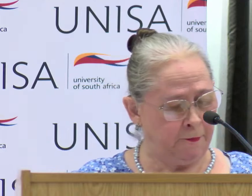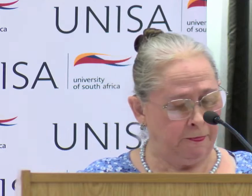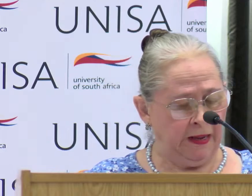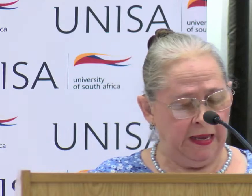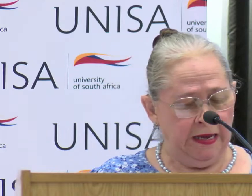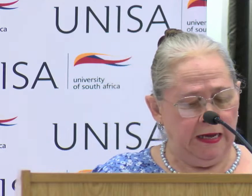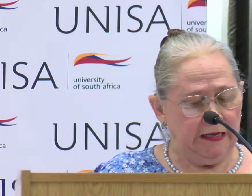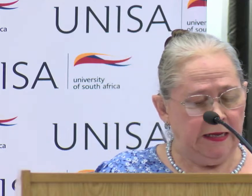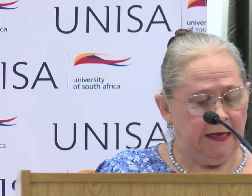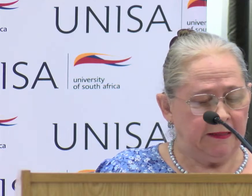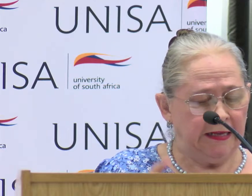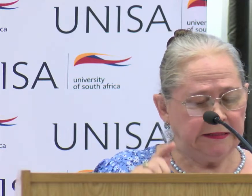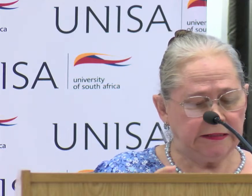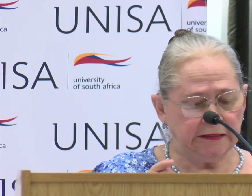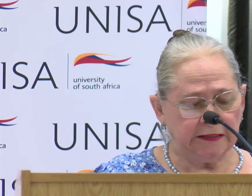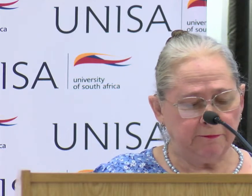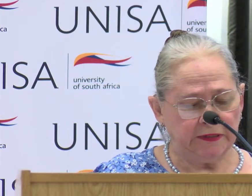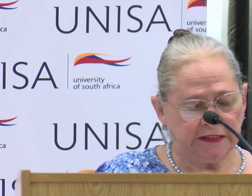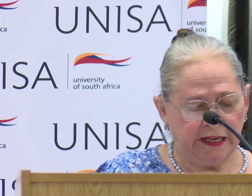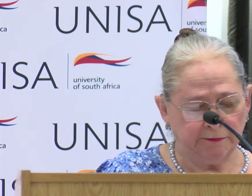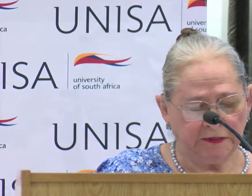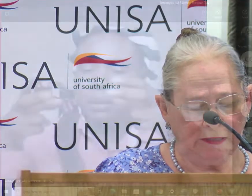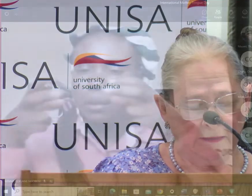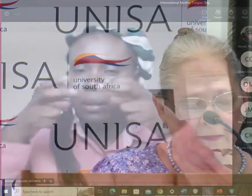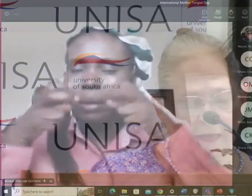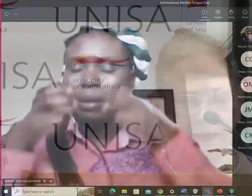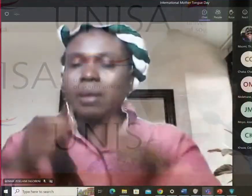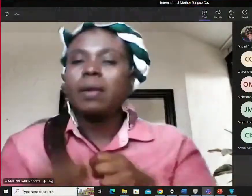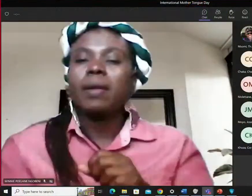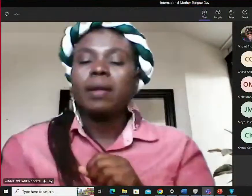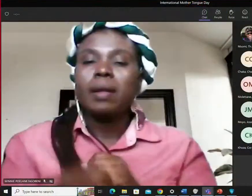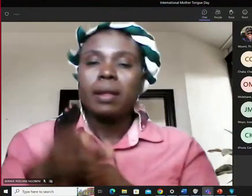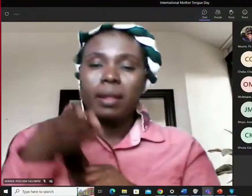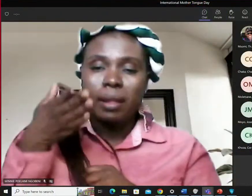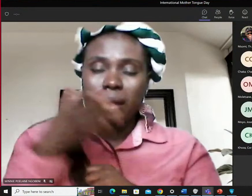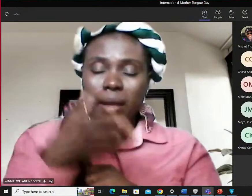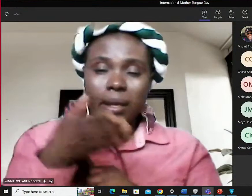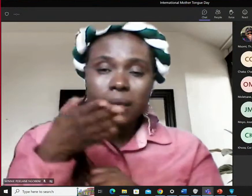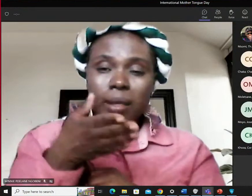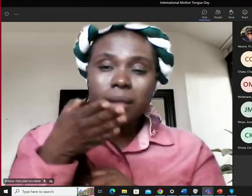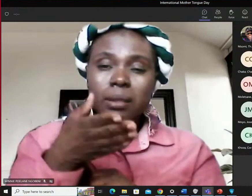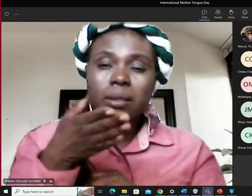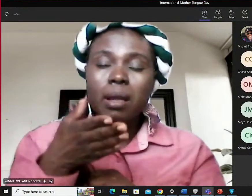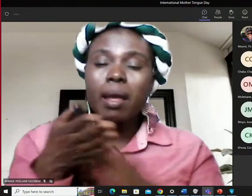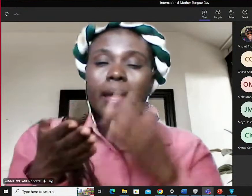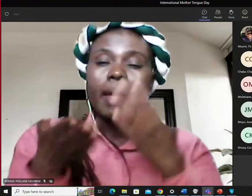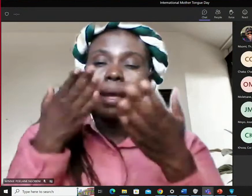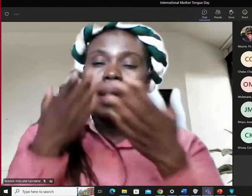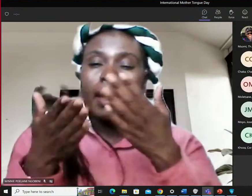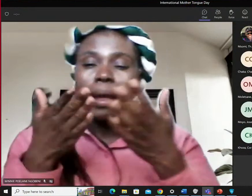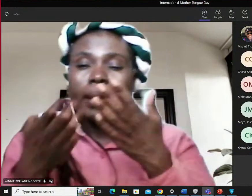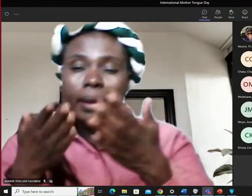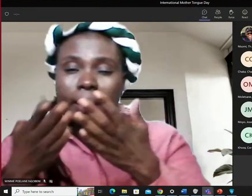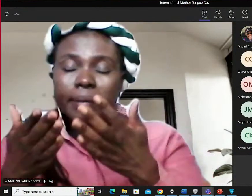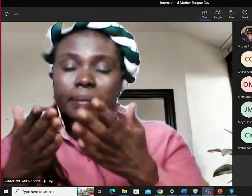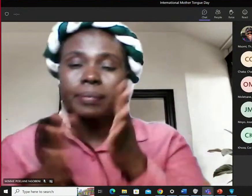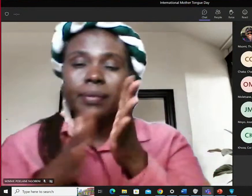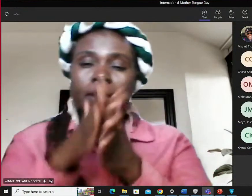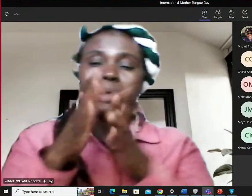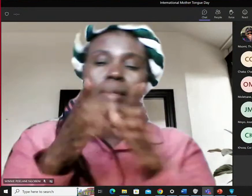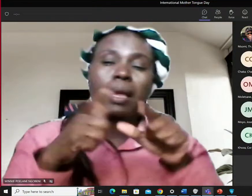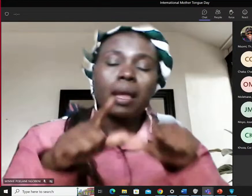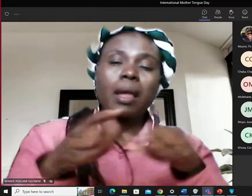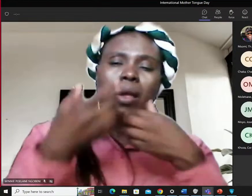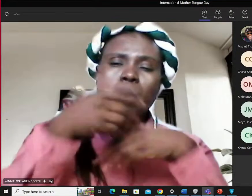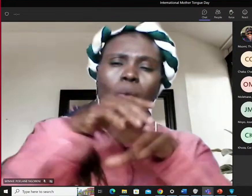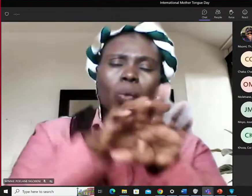time. There's just a perception that any form of signing together with speech will prevent